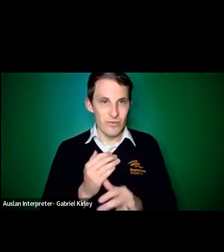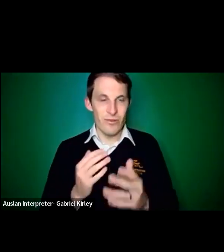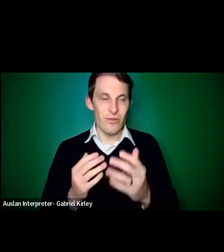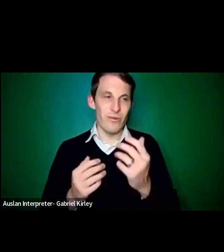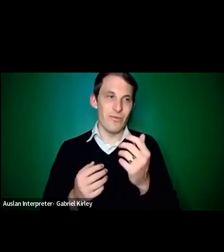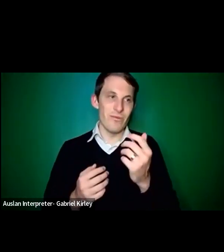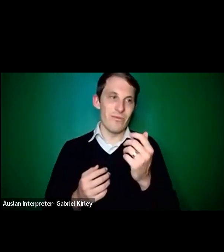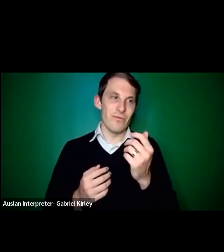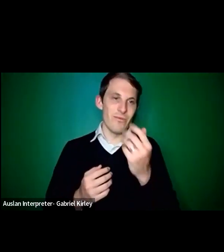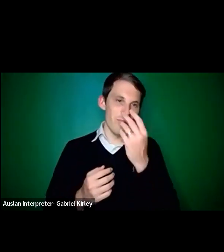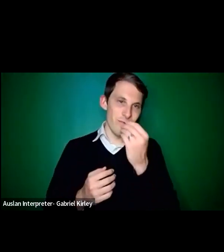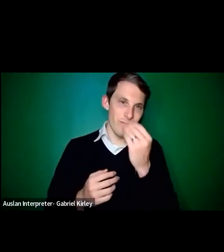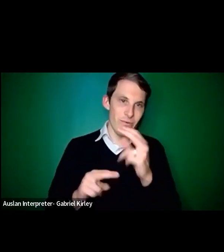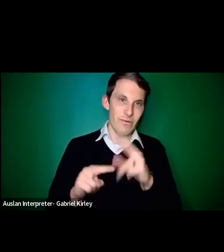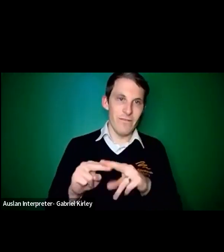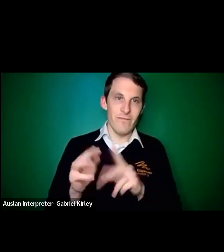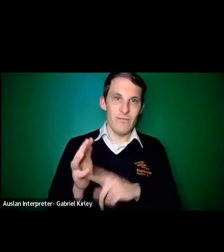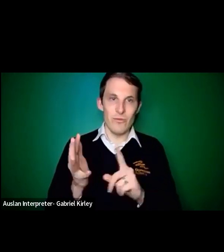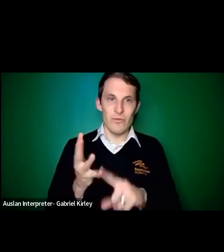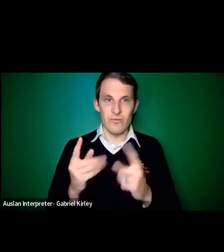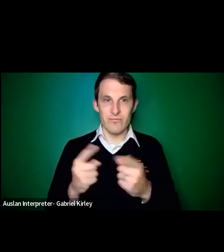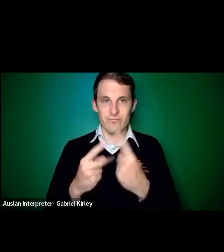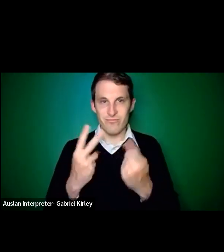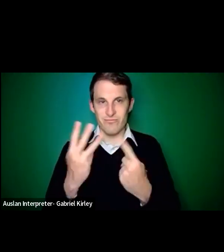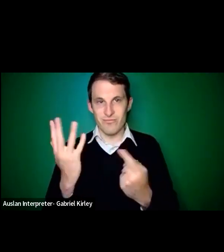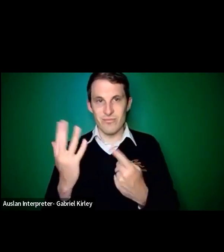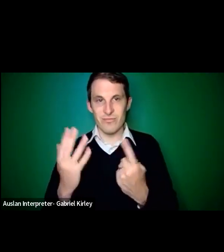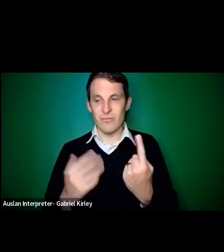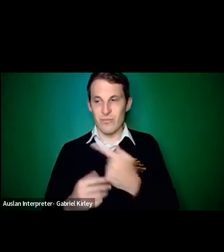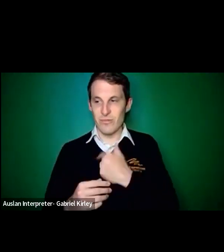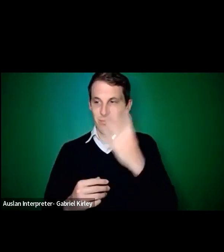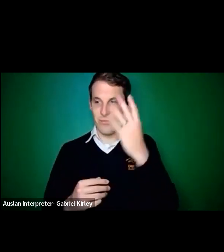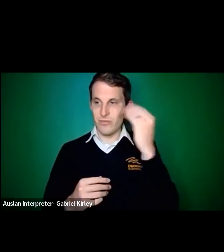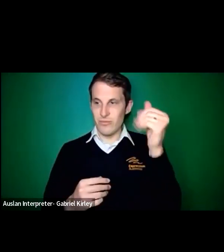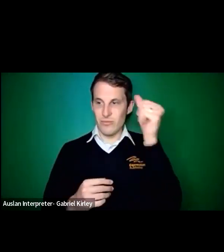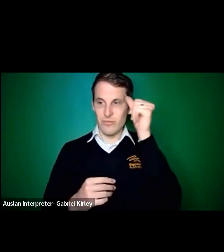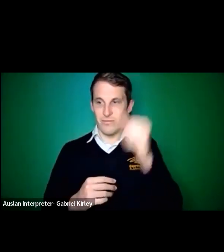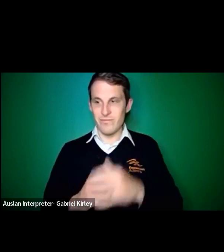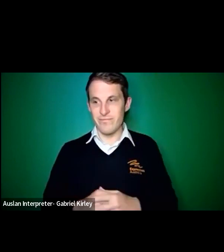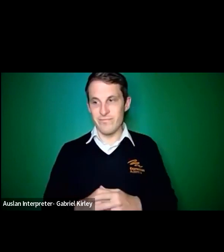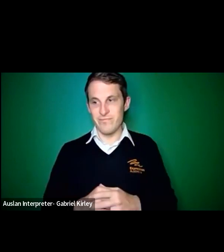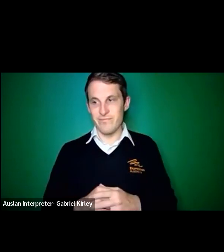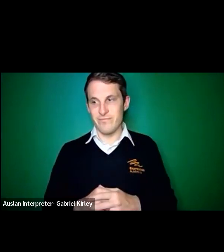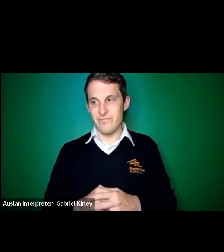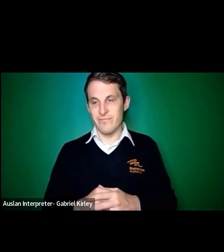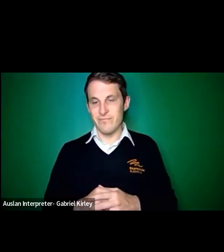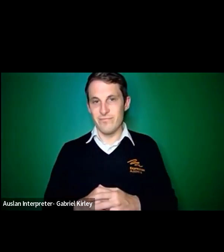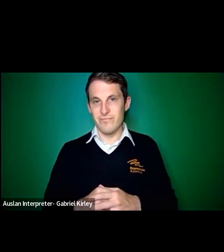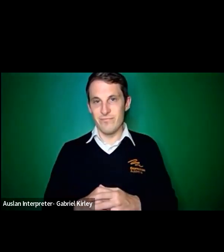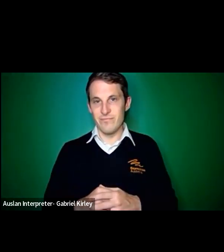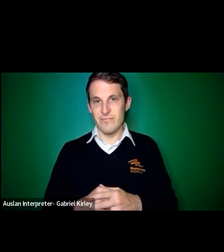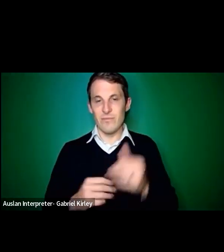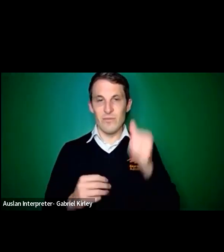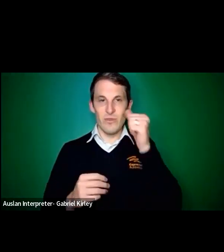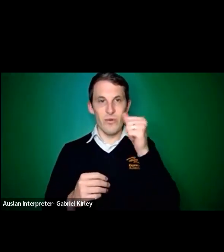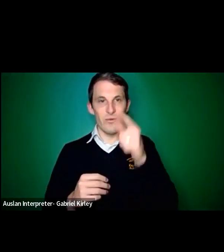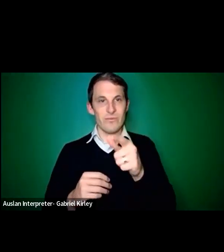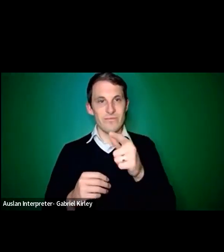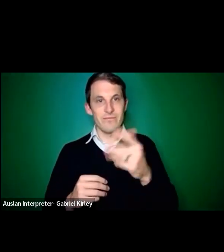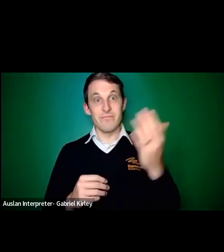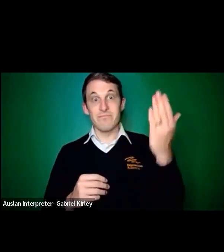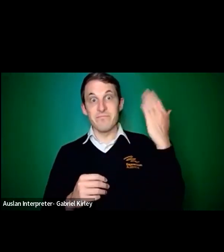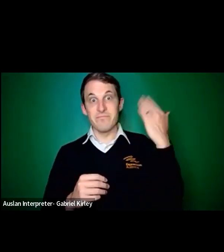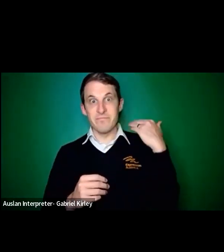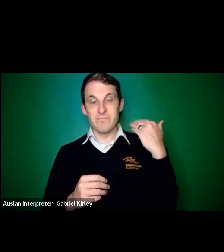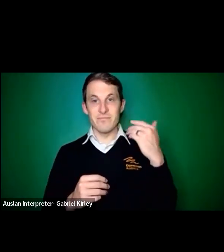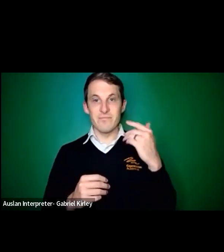flus, to everything else. And you can even find that you can get diseases you missed out in your childhood that you thought you'd had and you